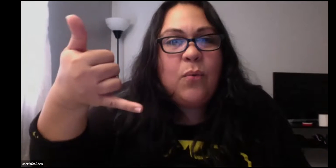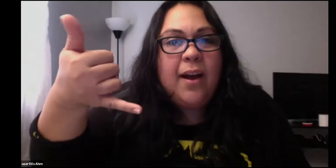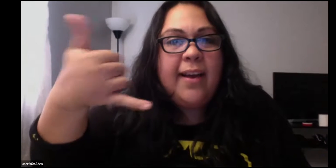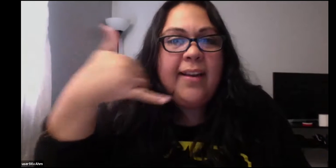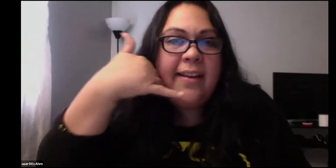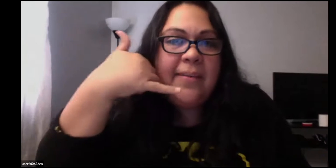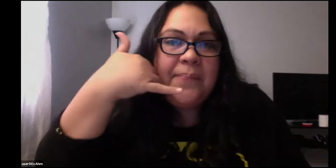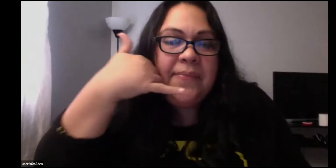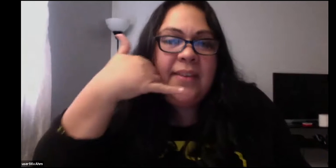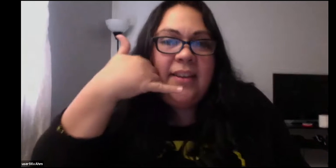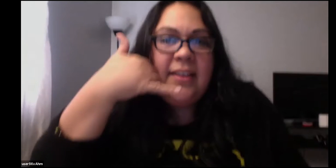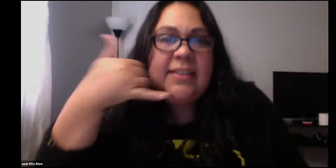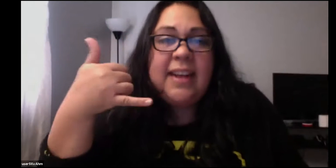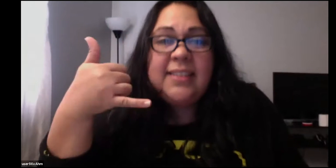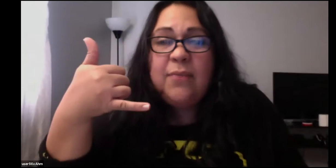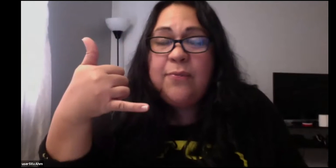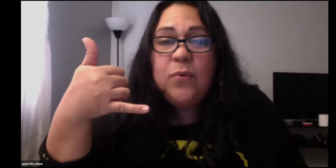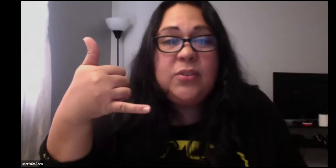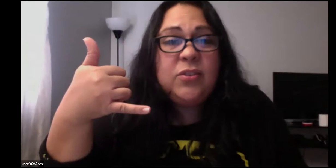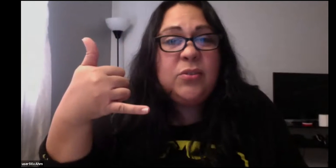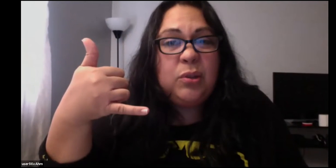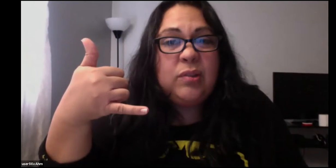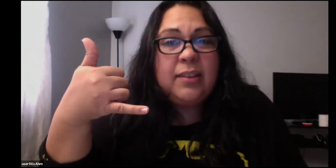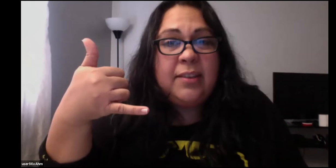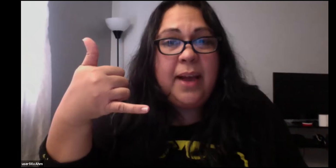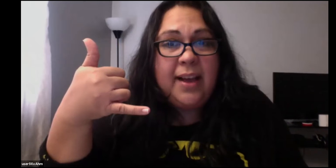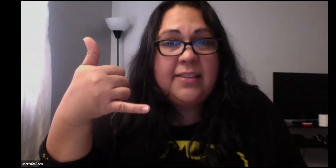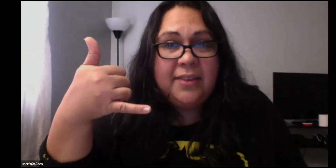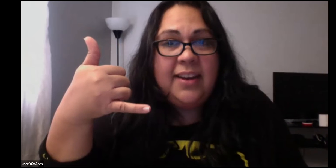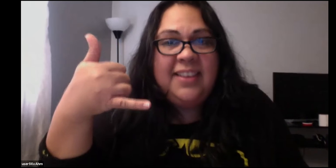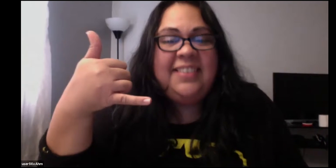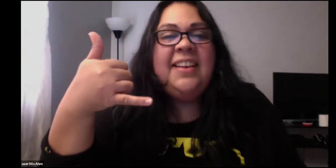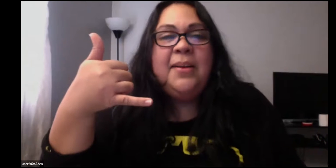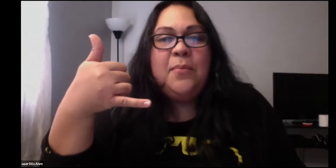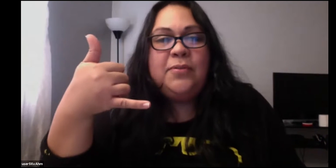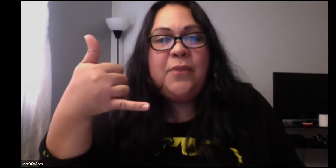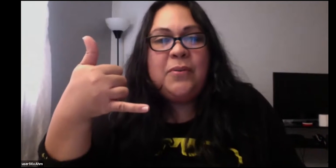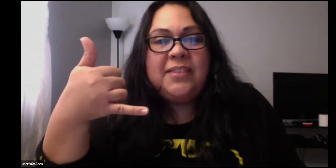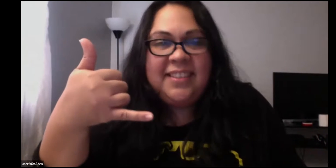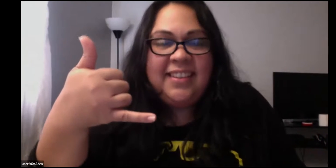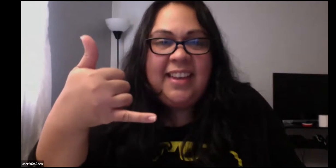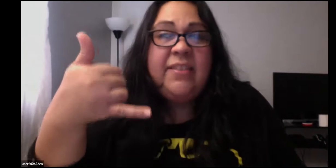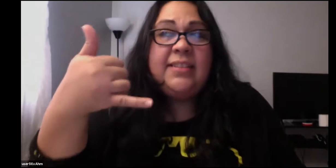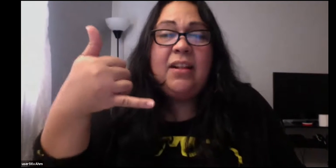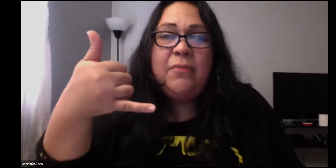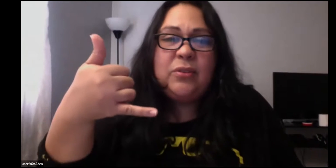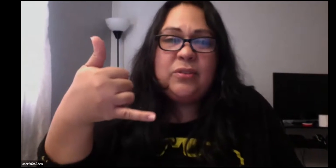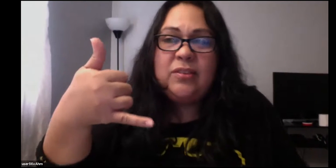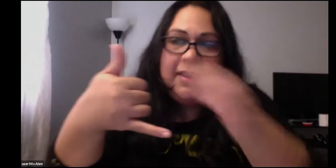Y. Because that's how phones used to look in the past, right? Most phones, even cell phones used to look like